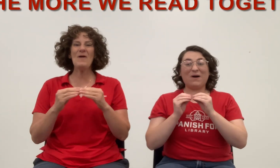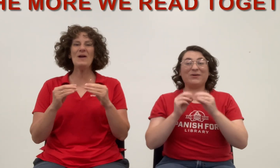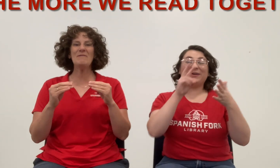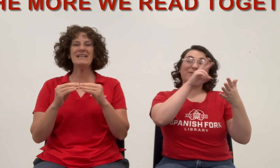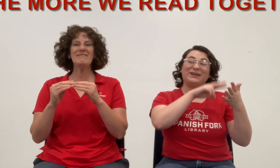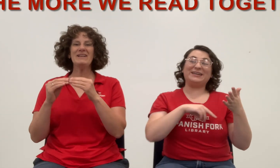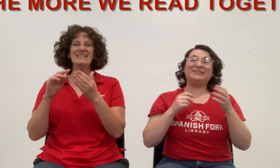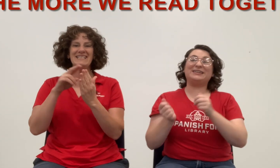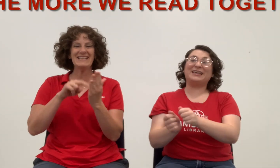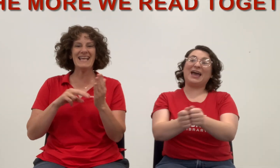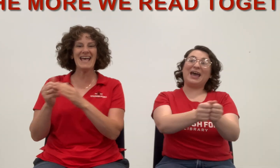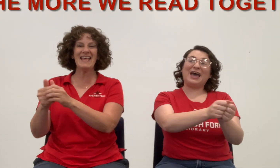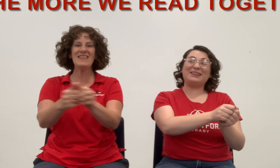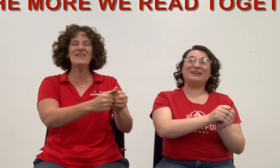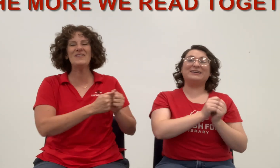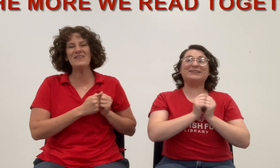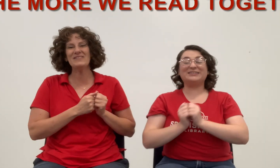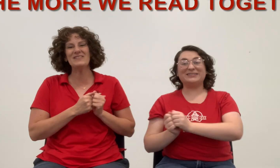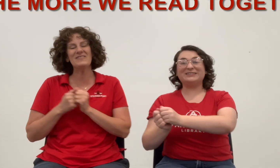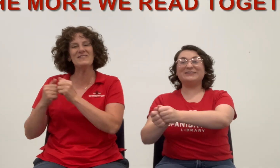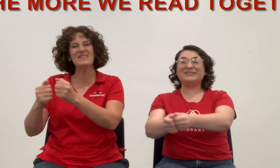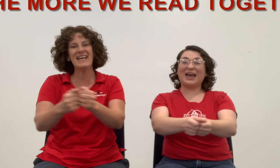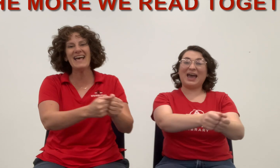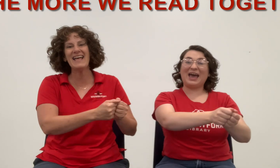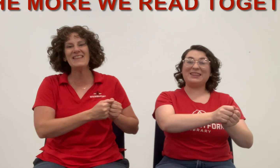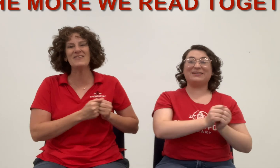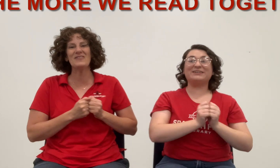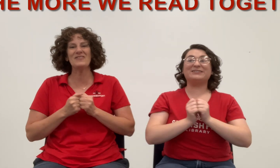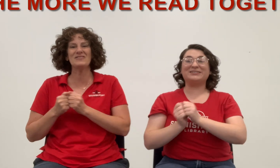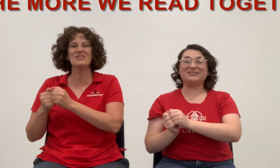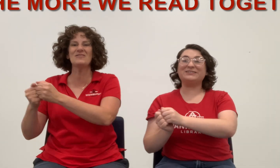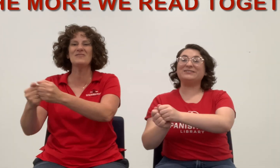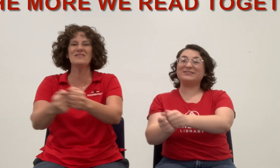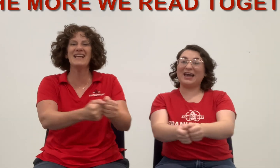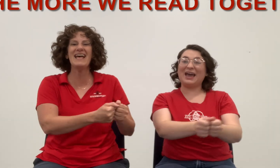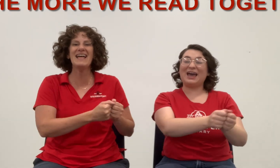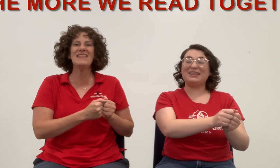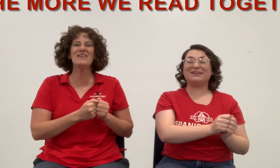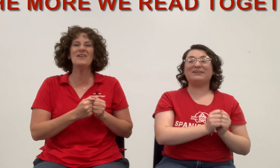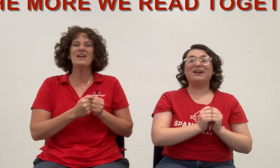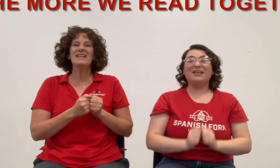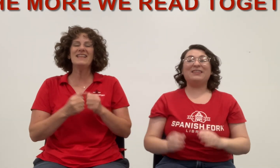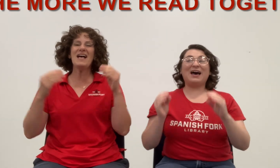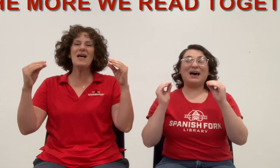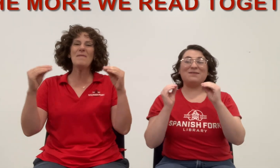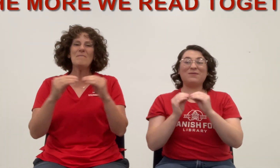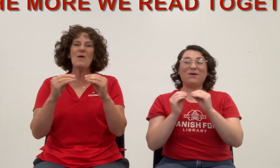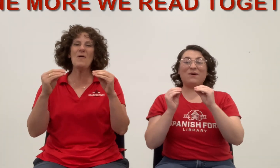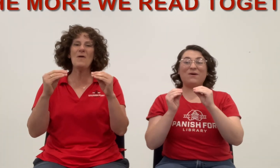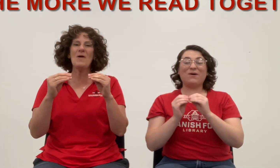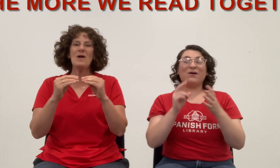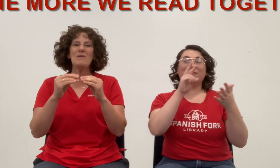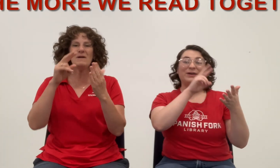The more we read together, together, together, the more we